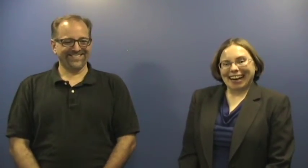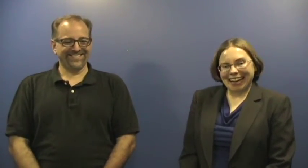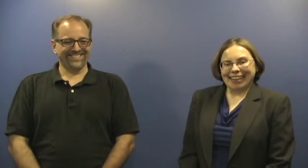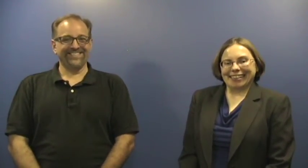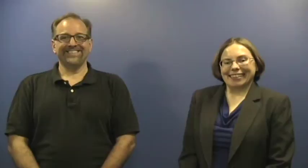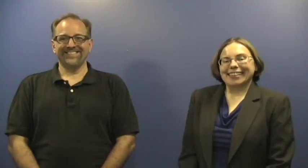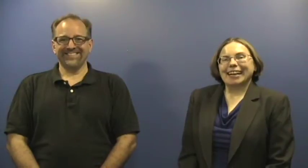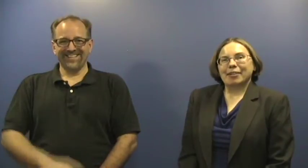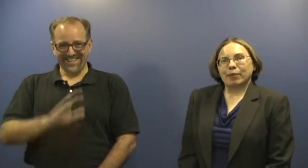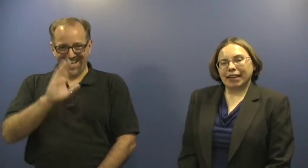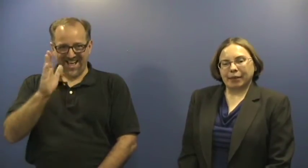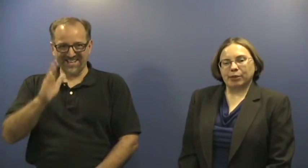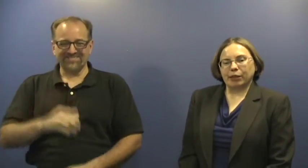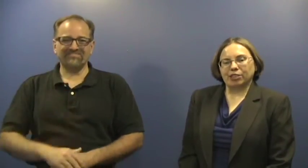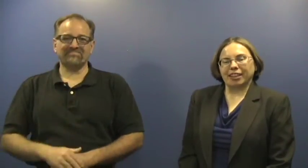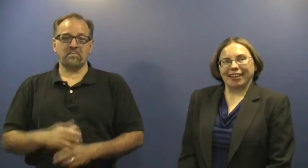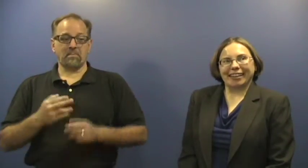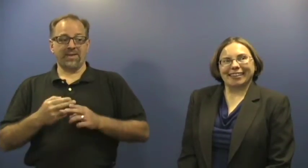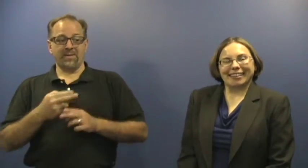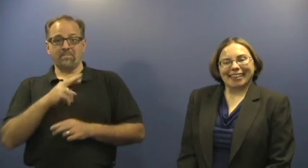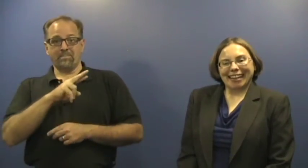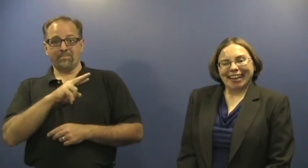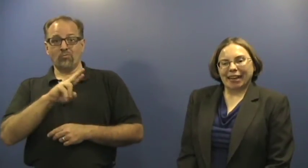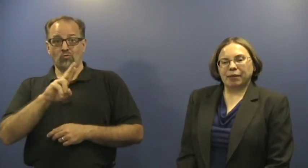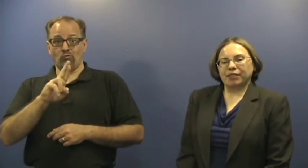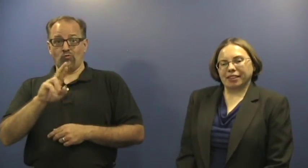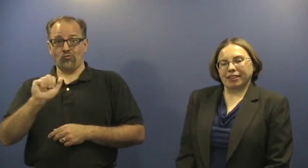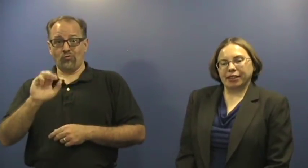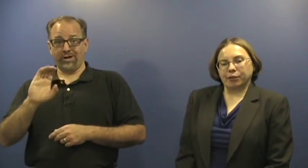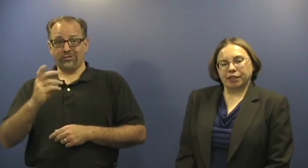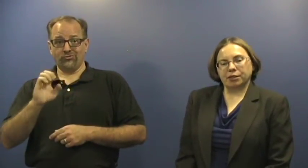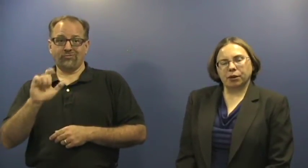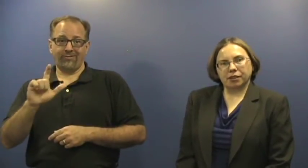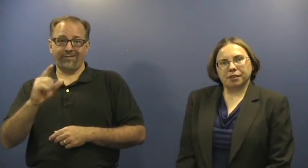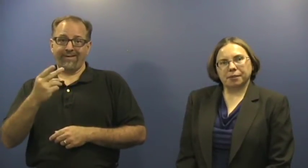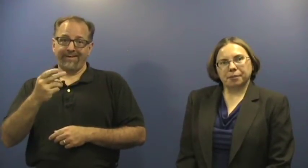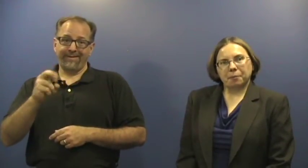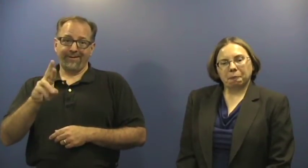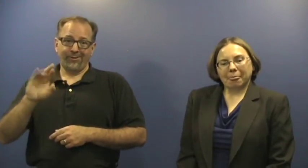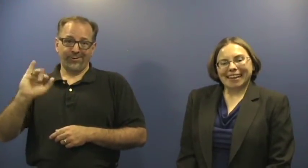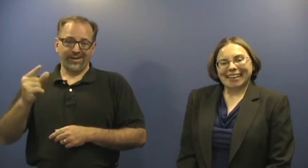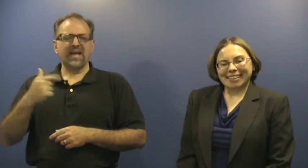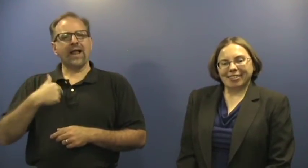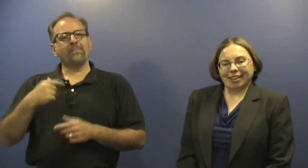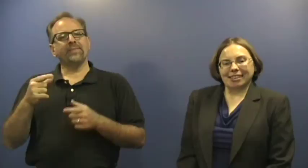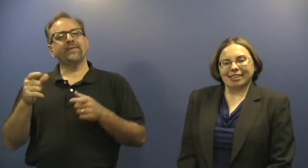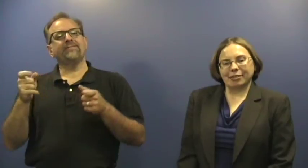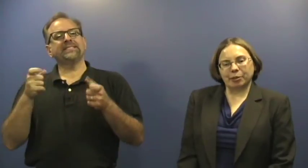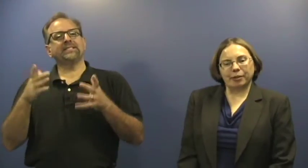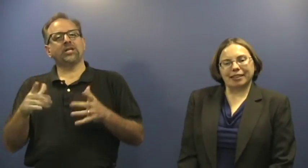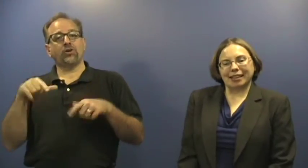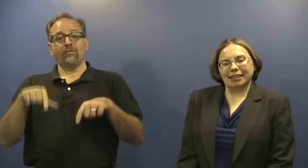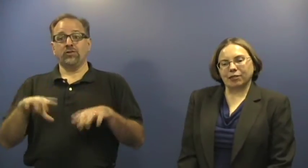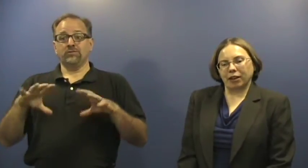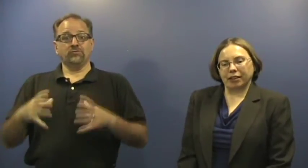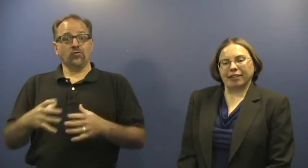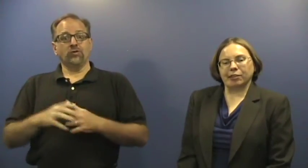Hi, my name is Rachel Herring, and I'm the facilitator for this course, Introduction to Interpreting Studies for Healthcare